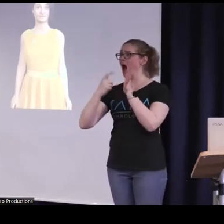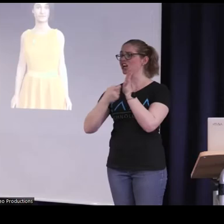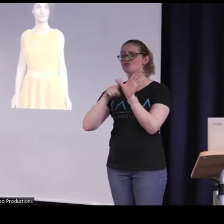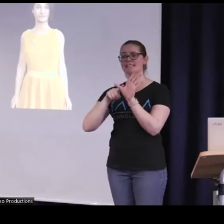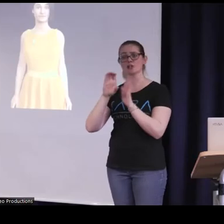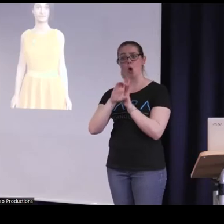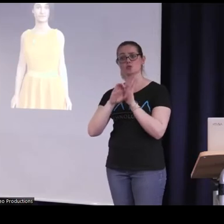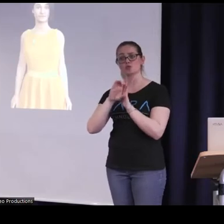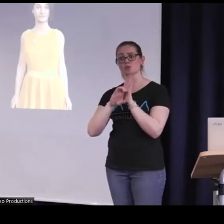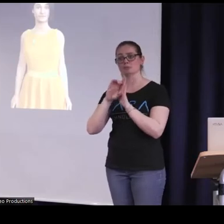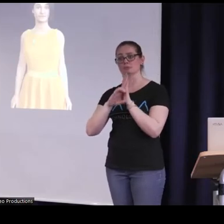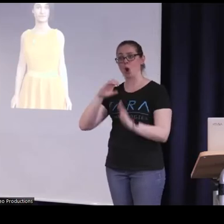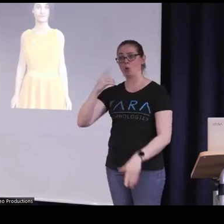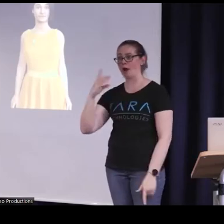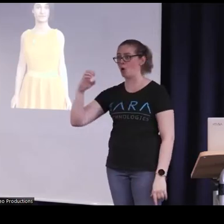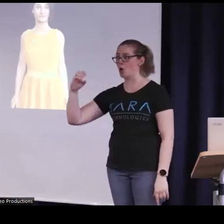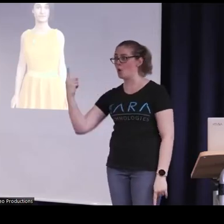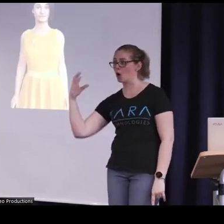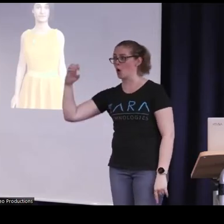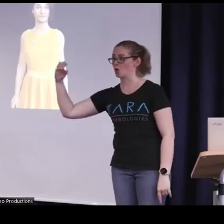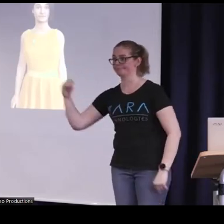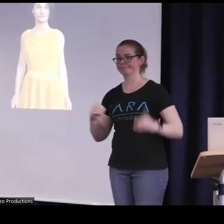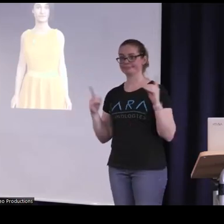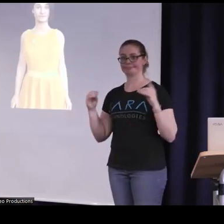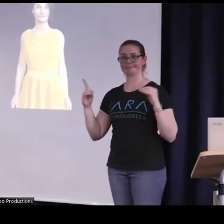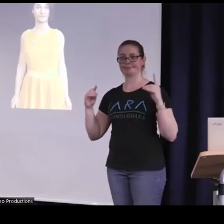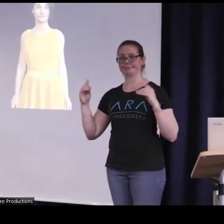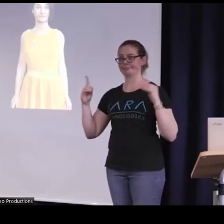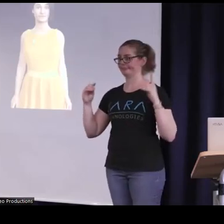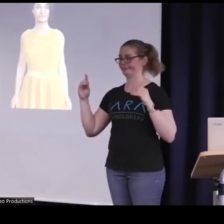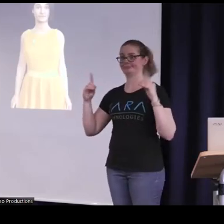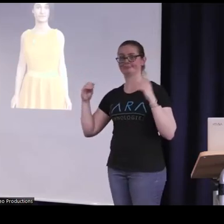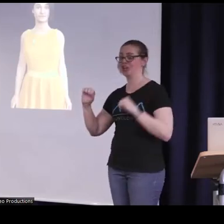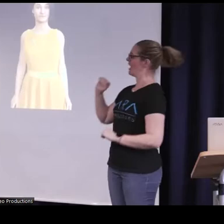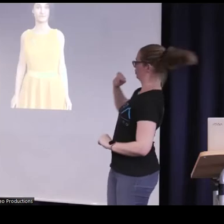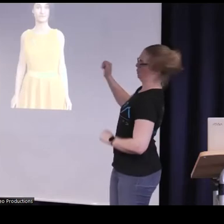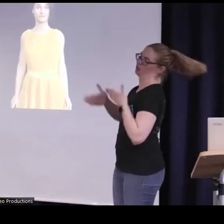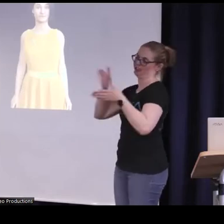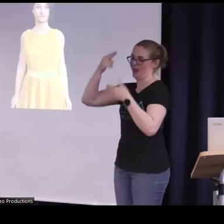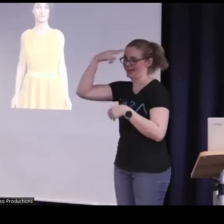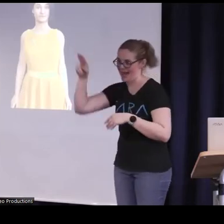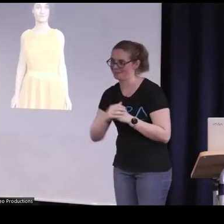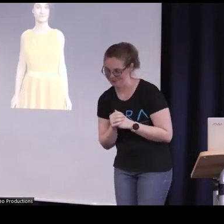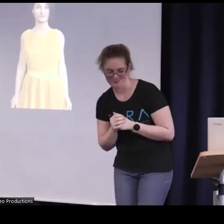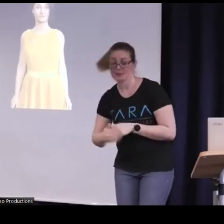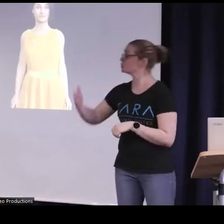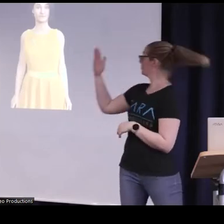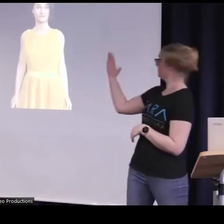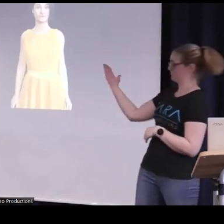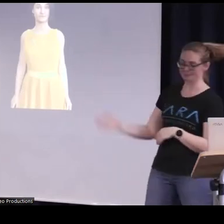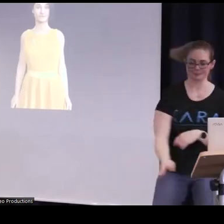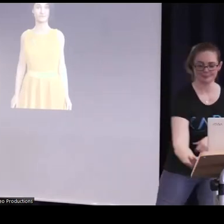her personality is made of binary code, ones and zeros. So that's her sign